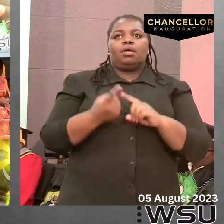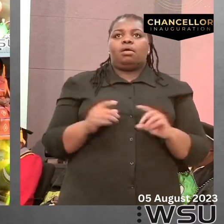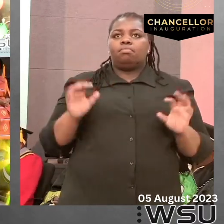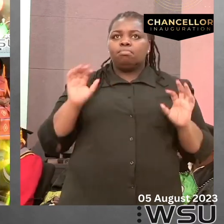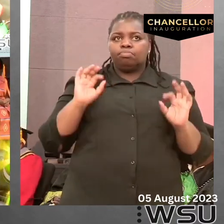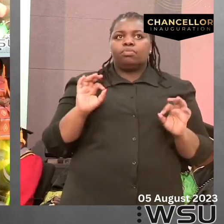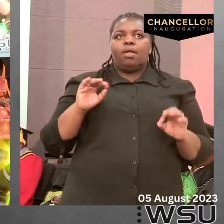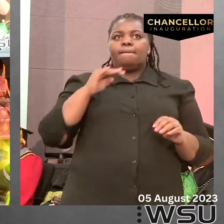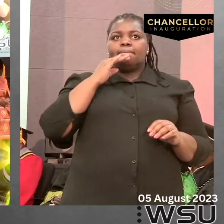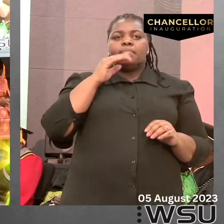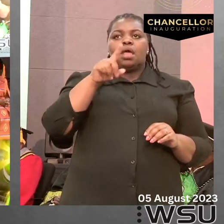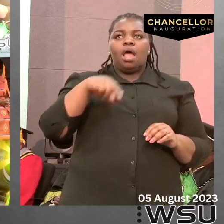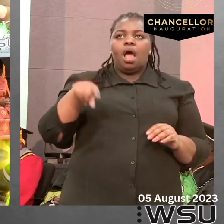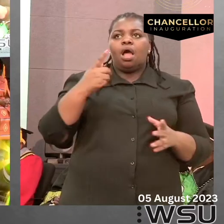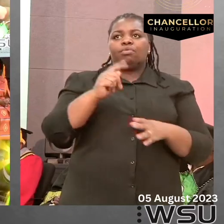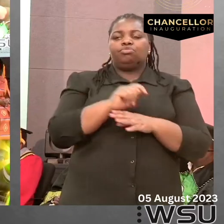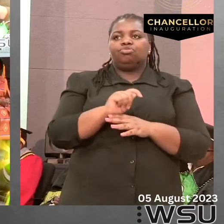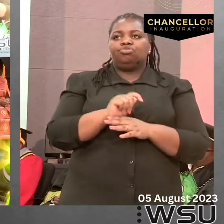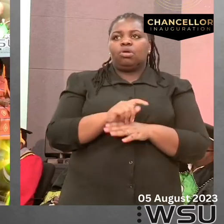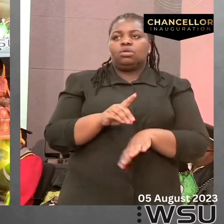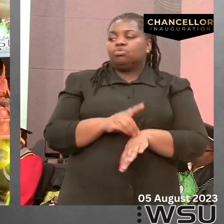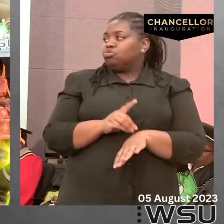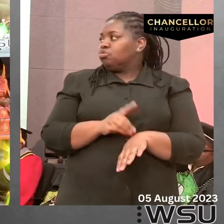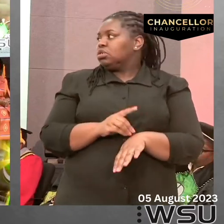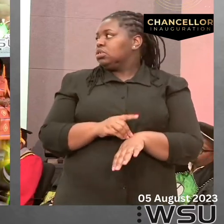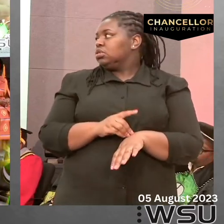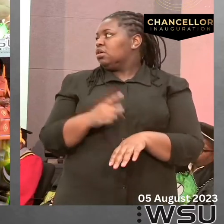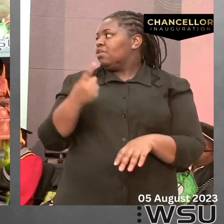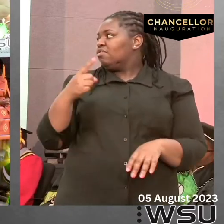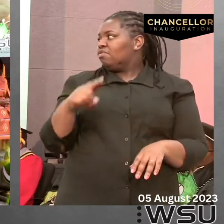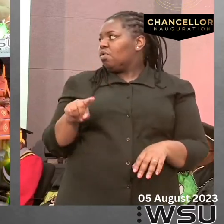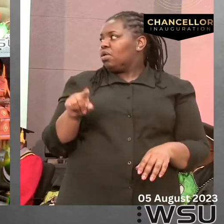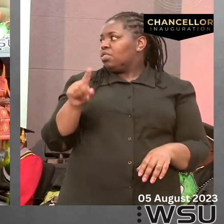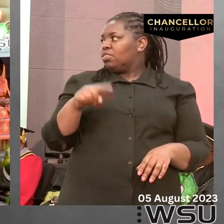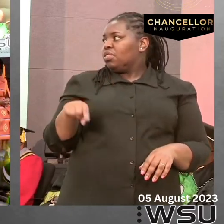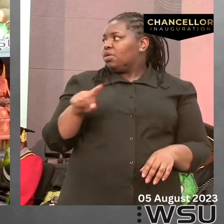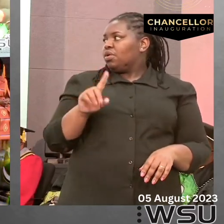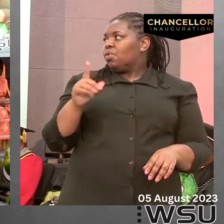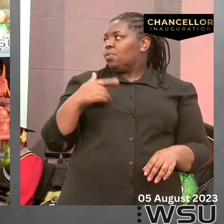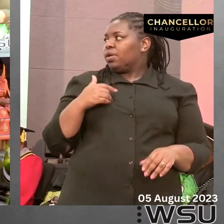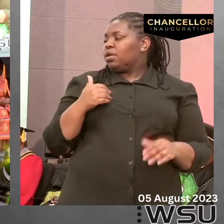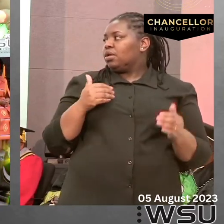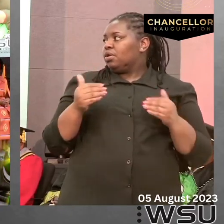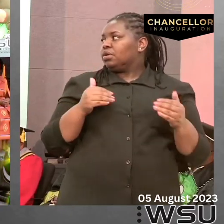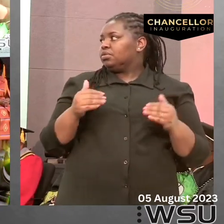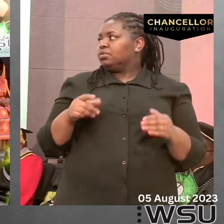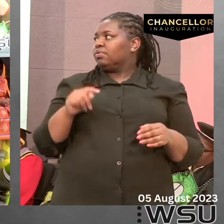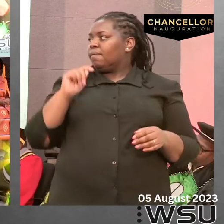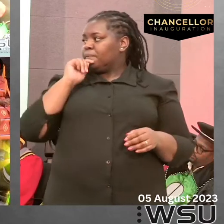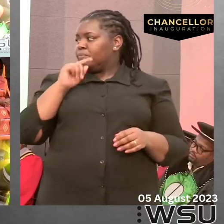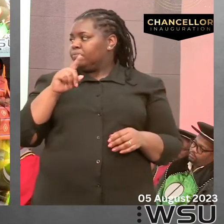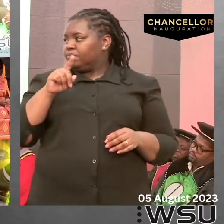how to train doctors for the conditions in which we operate. This was true